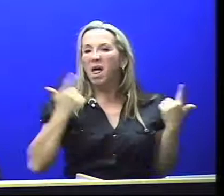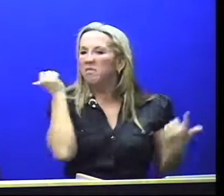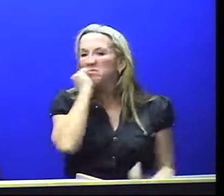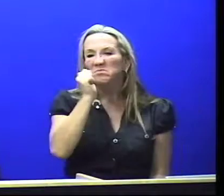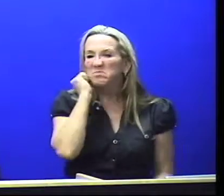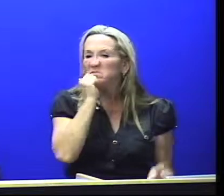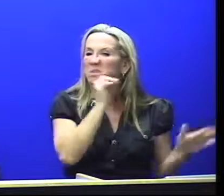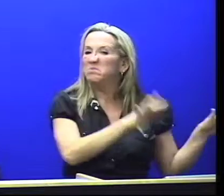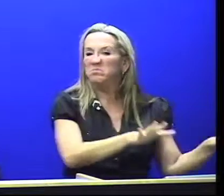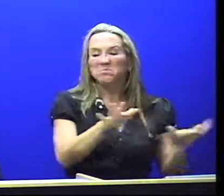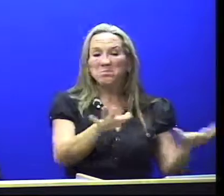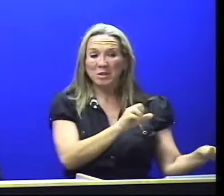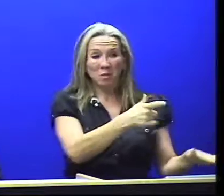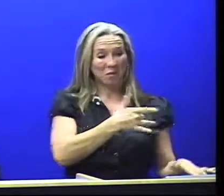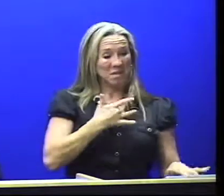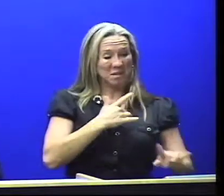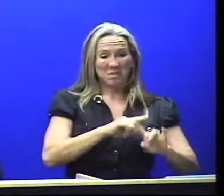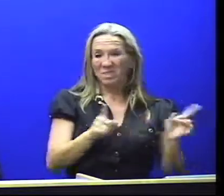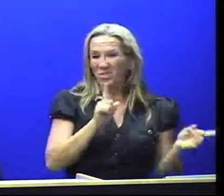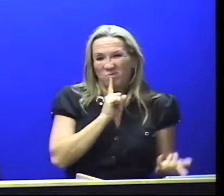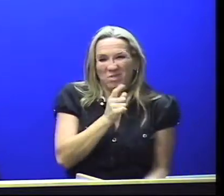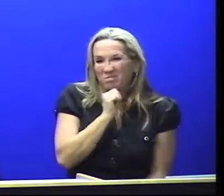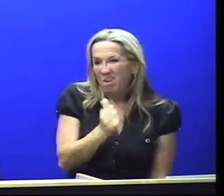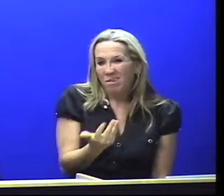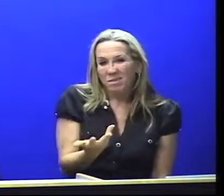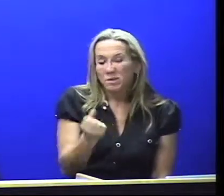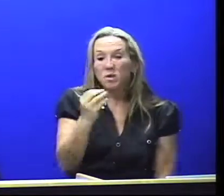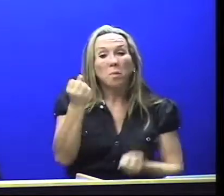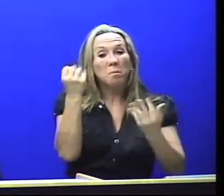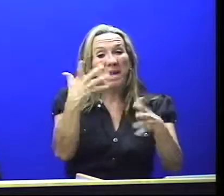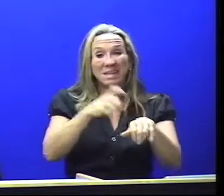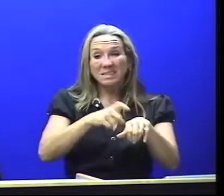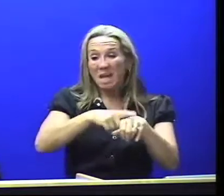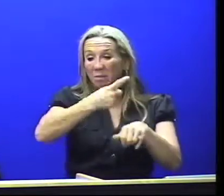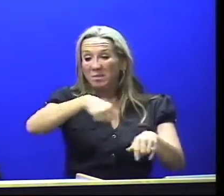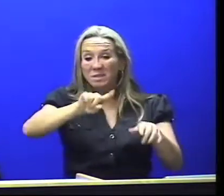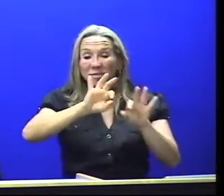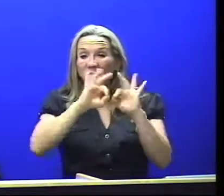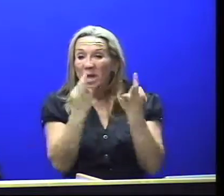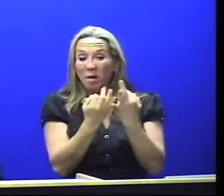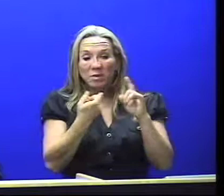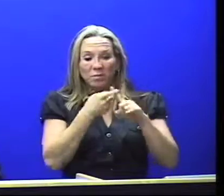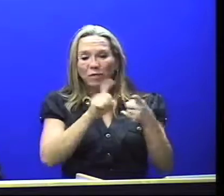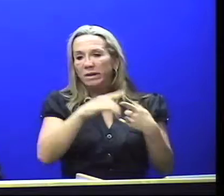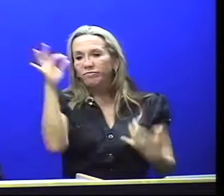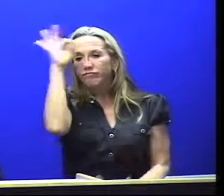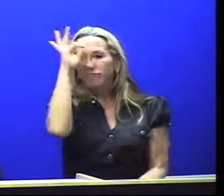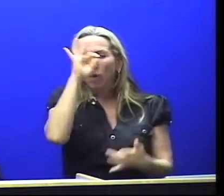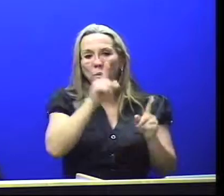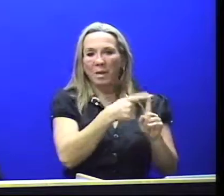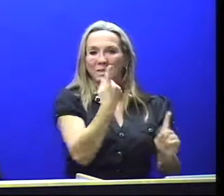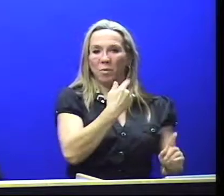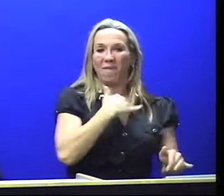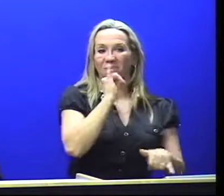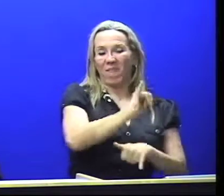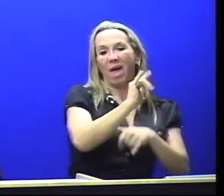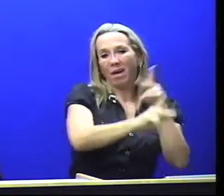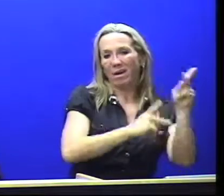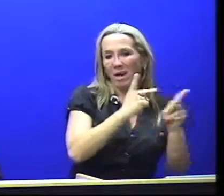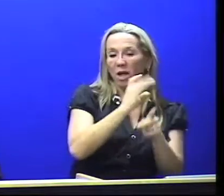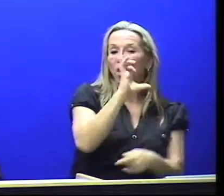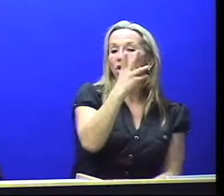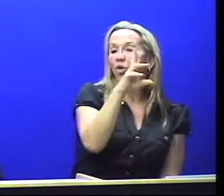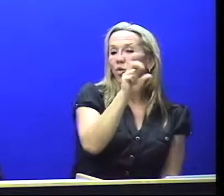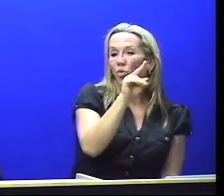much and they don't feel any different. So you many times don't know when someone has chronic leukemias. With